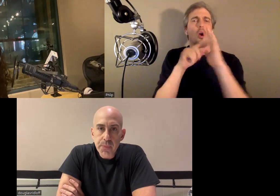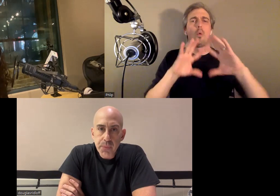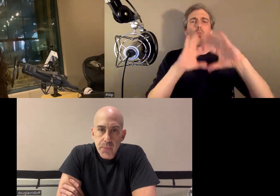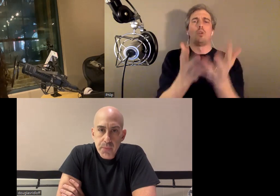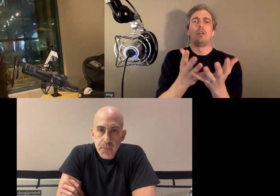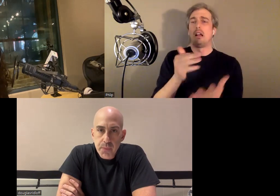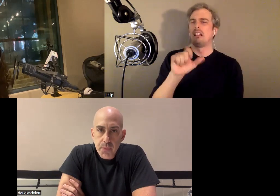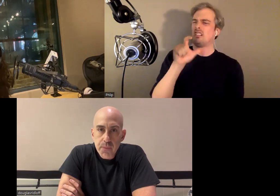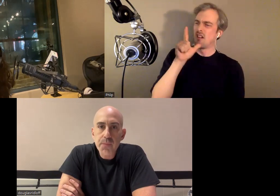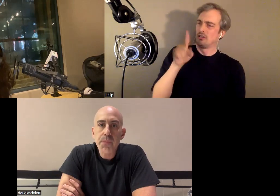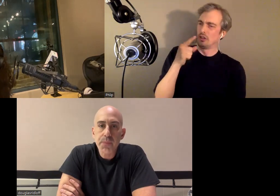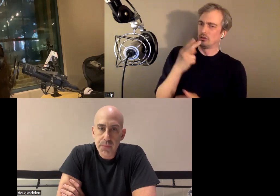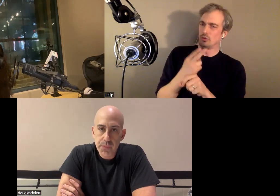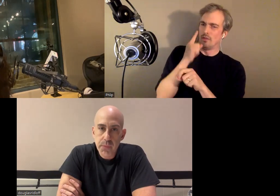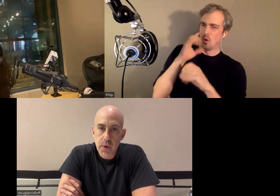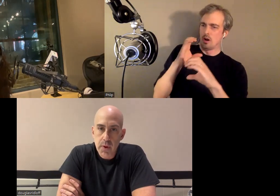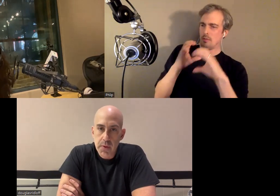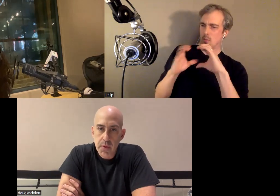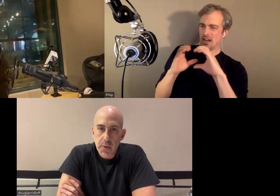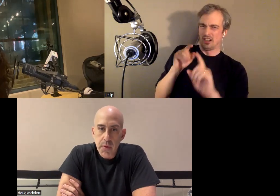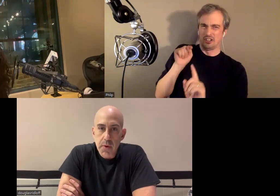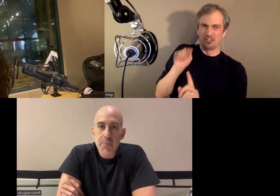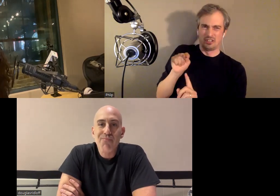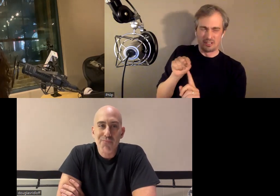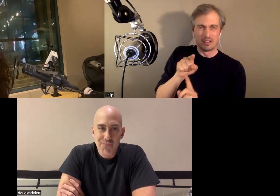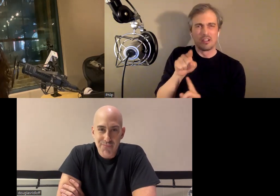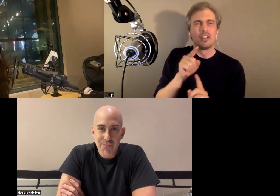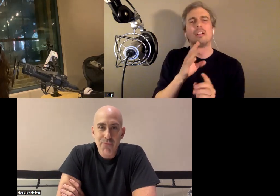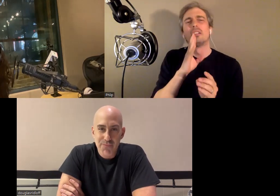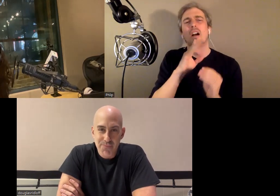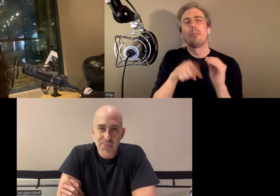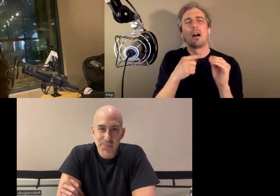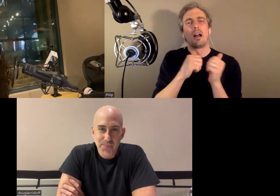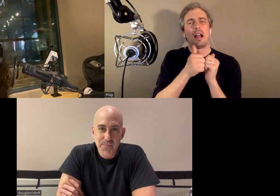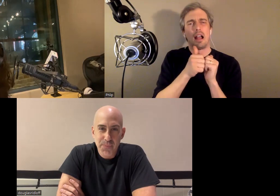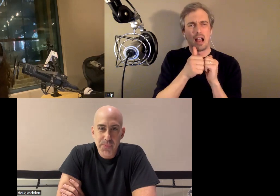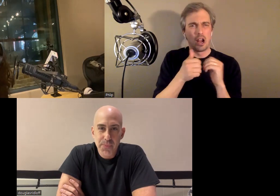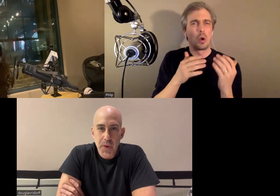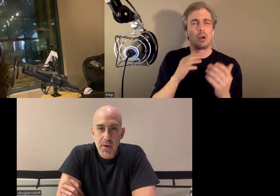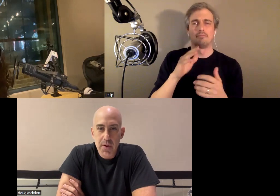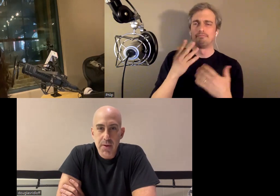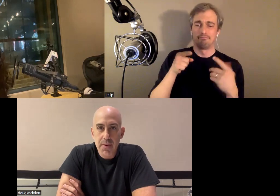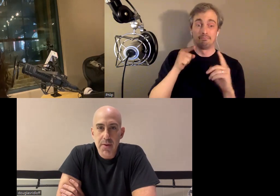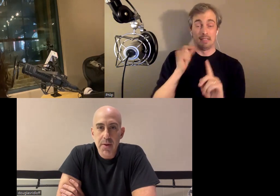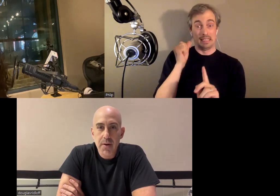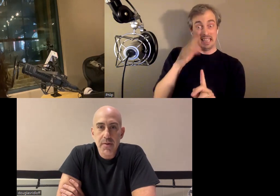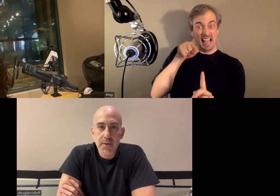communication. Can you talk a bit more about how the diversity of ASL is explored through these slams?